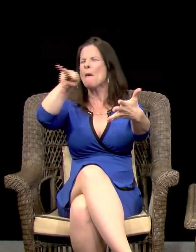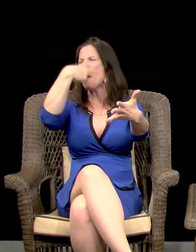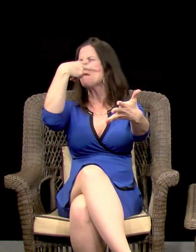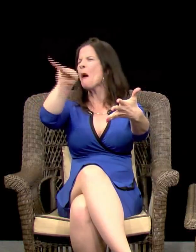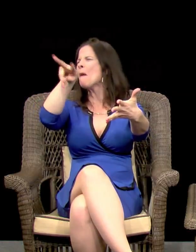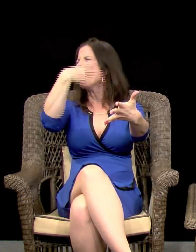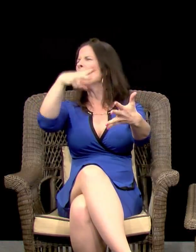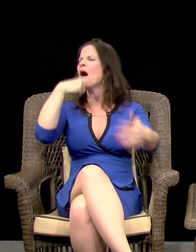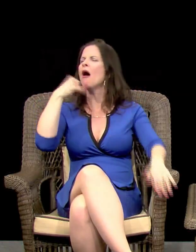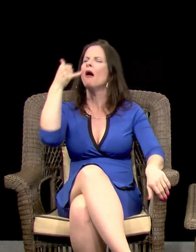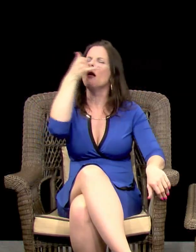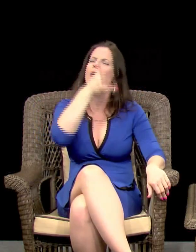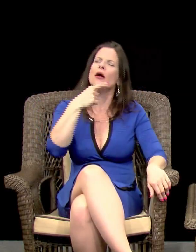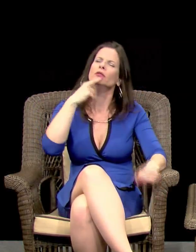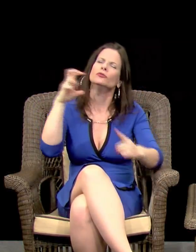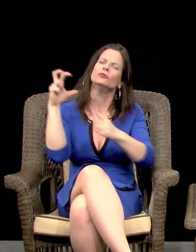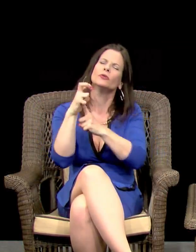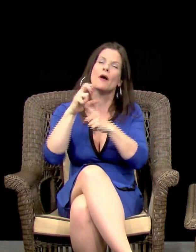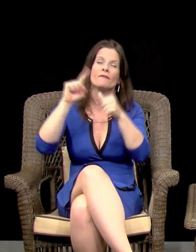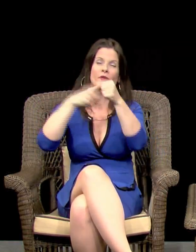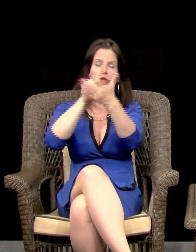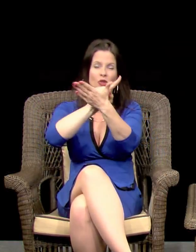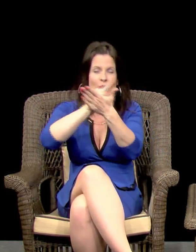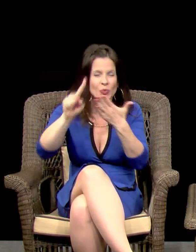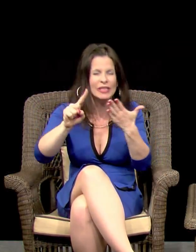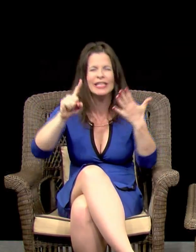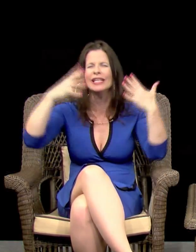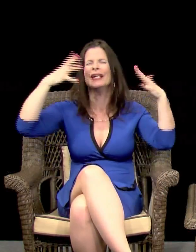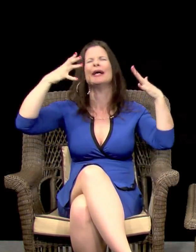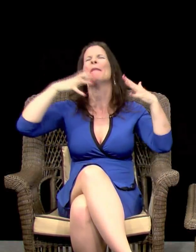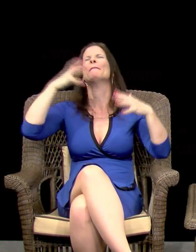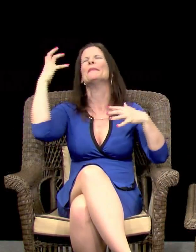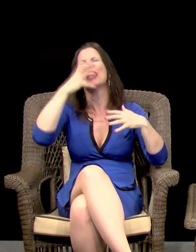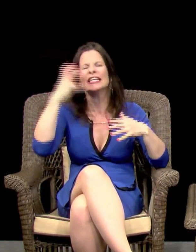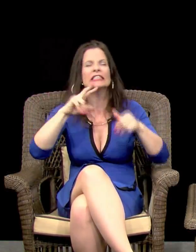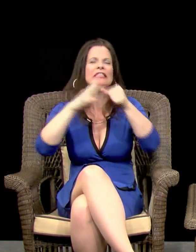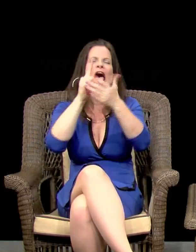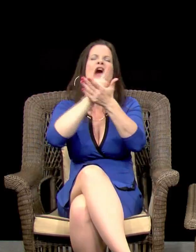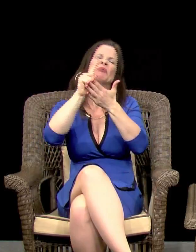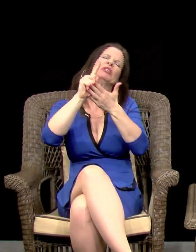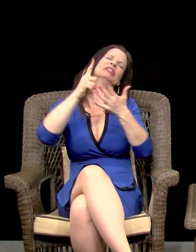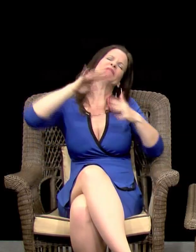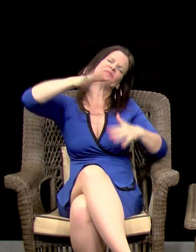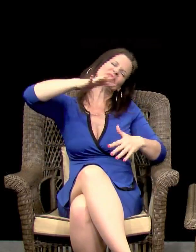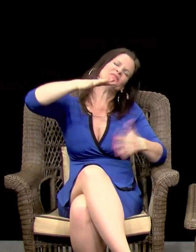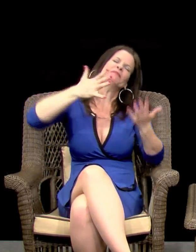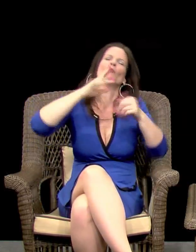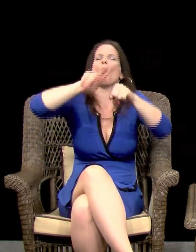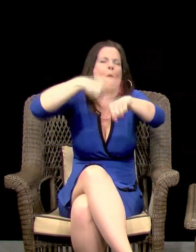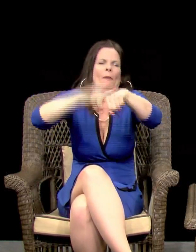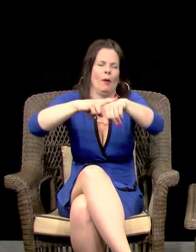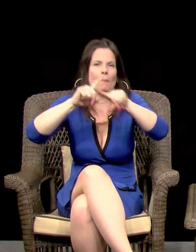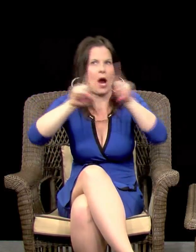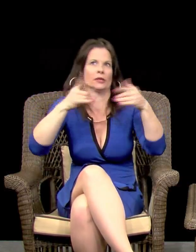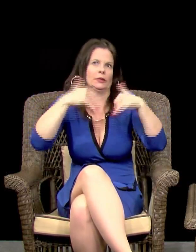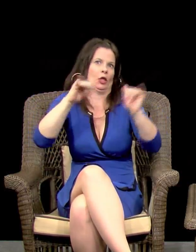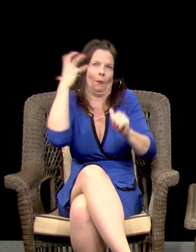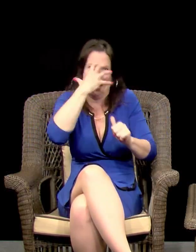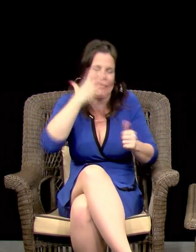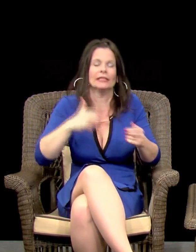And the two of them have been dancing beautifully. They had this first week was amazing. The second week